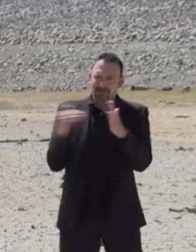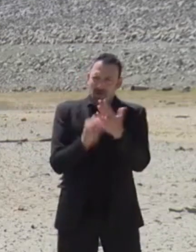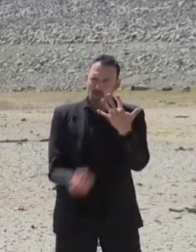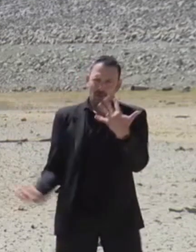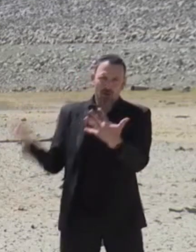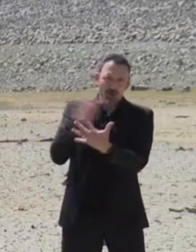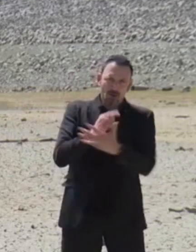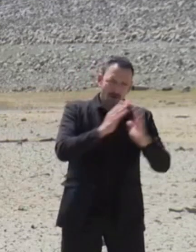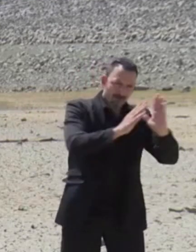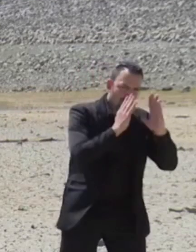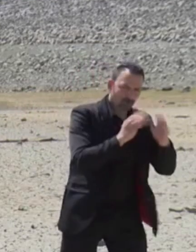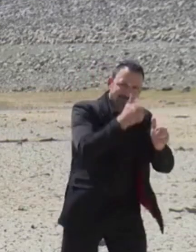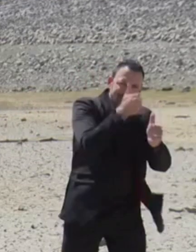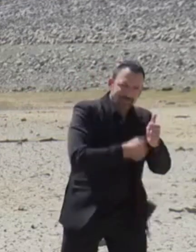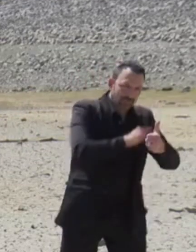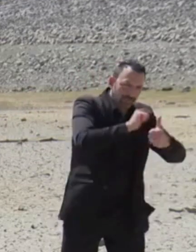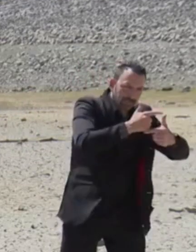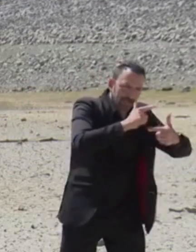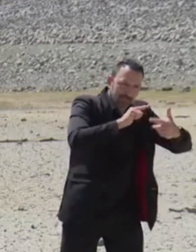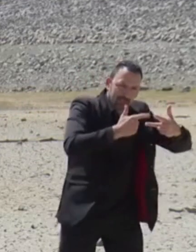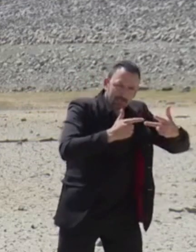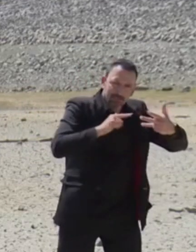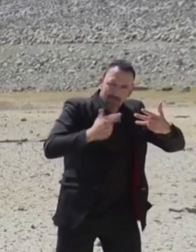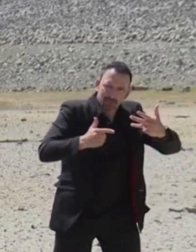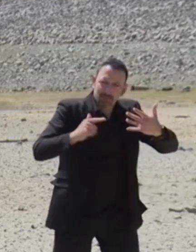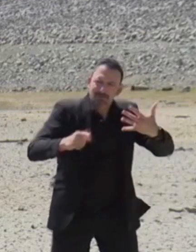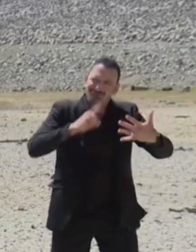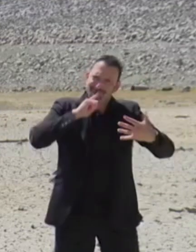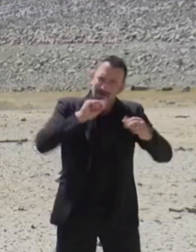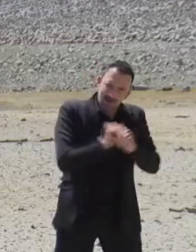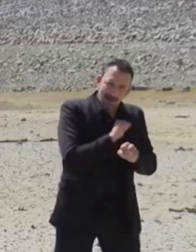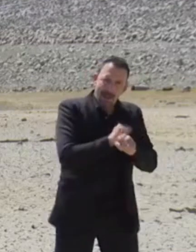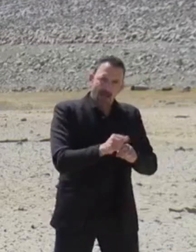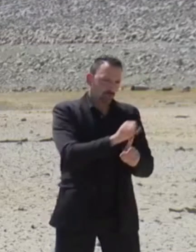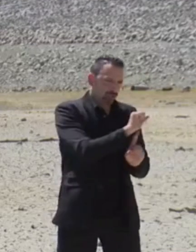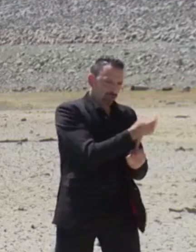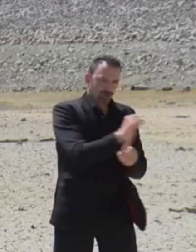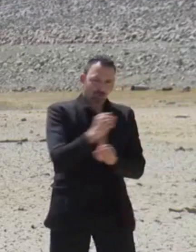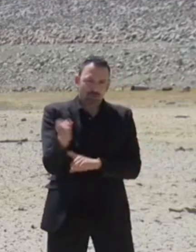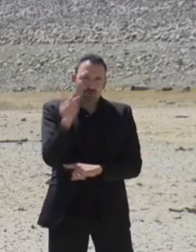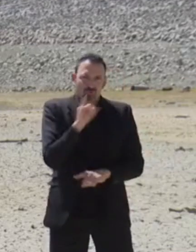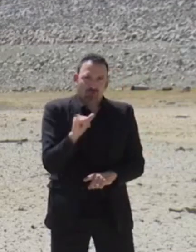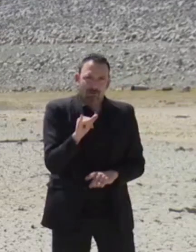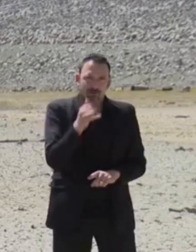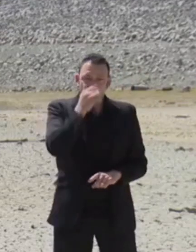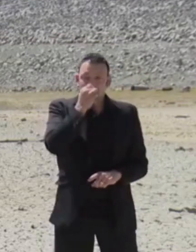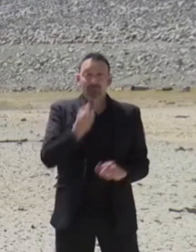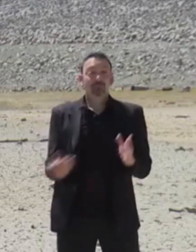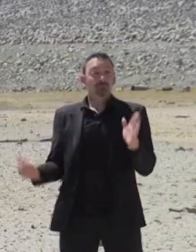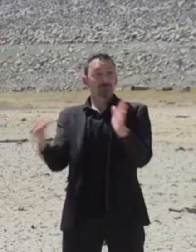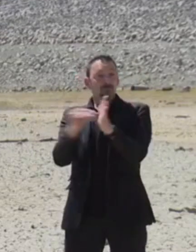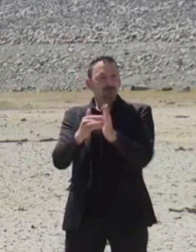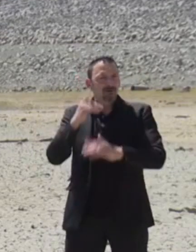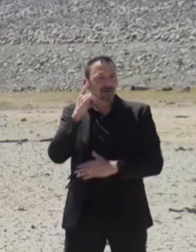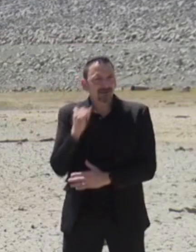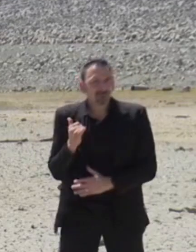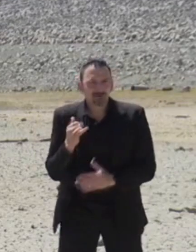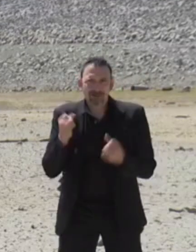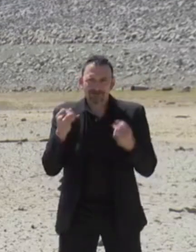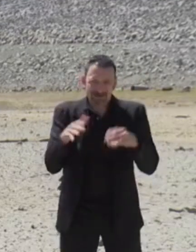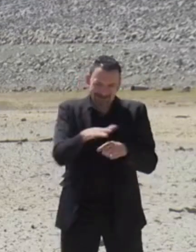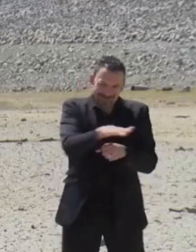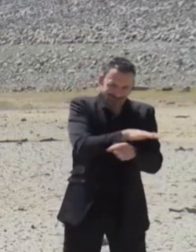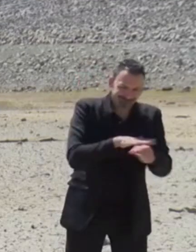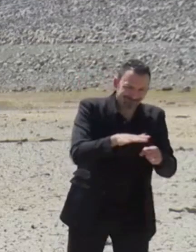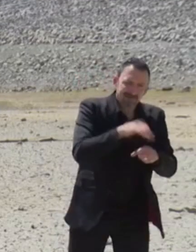approach, and we're taking an approach based upon actual conditions on the ground. Again, California, many parts, one body, not just